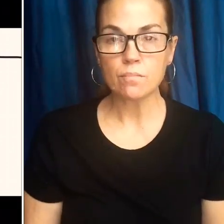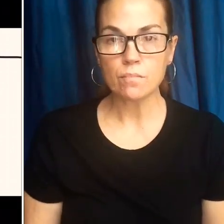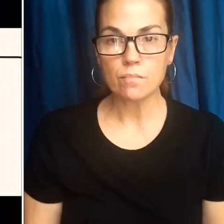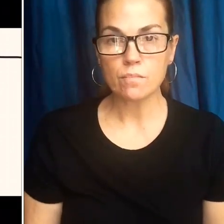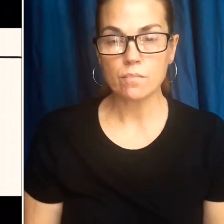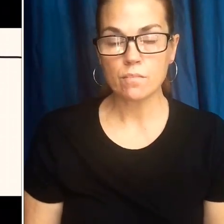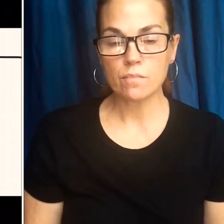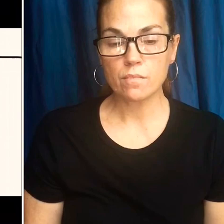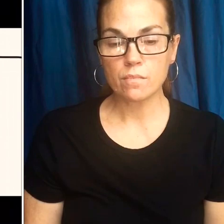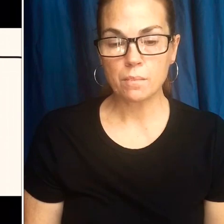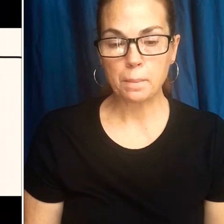line.